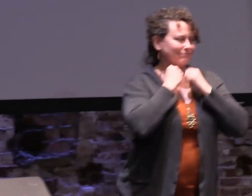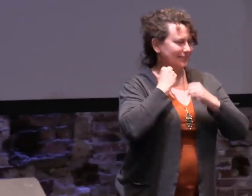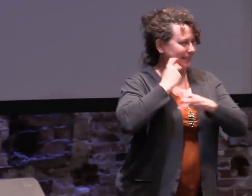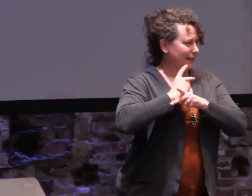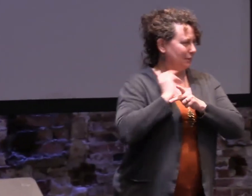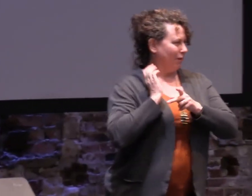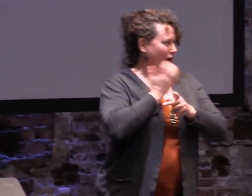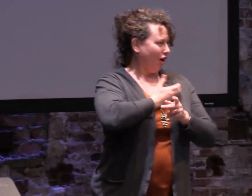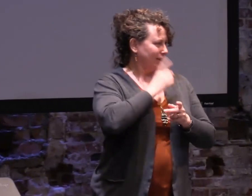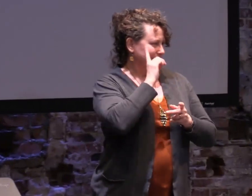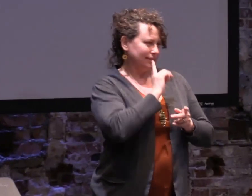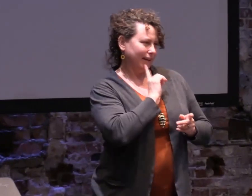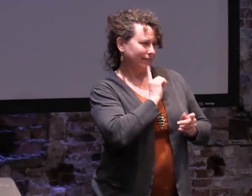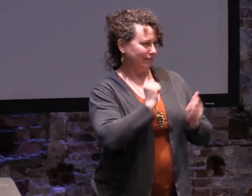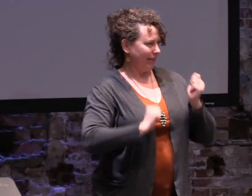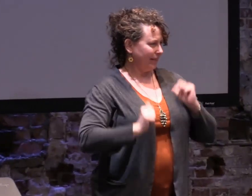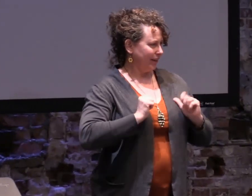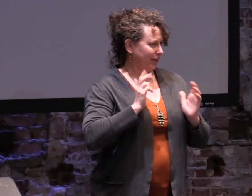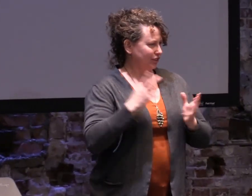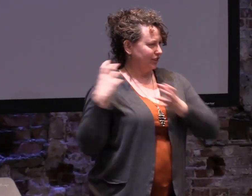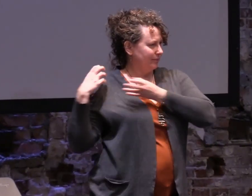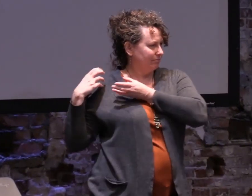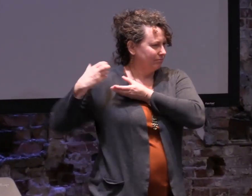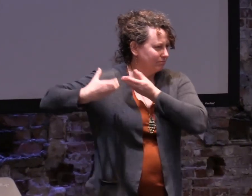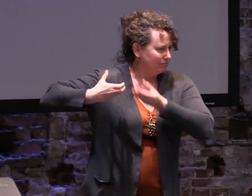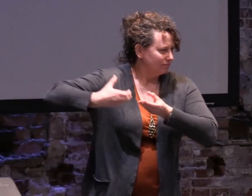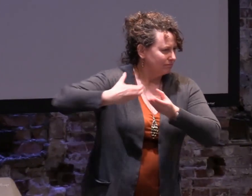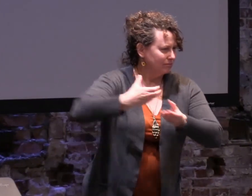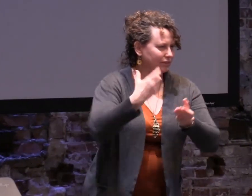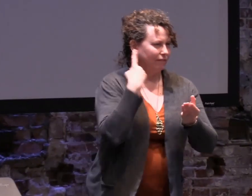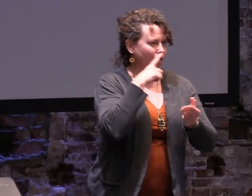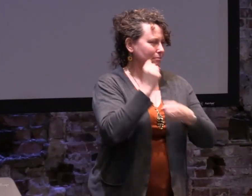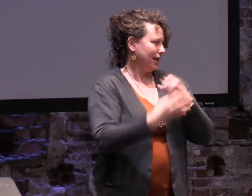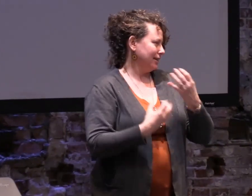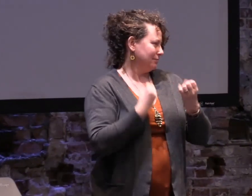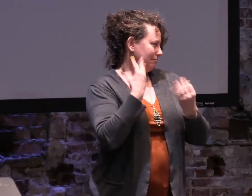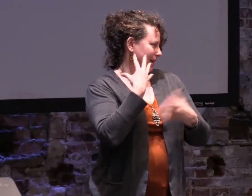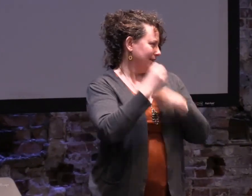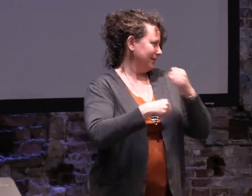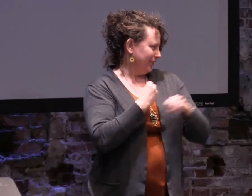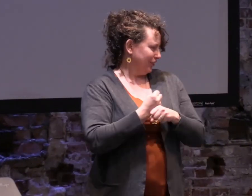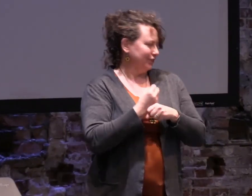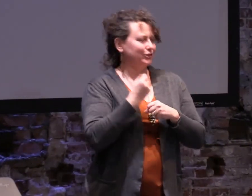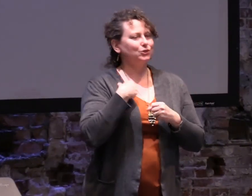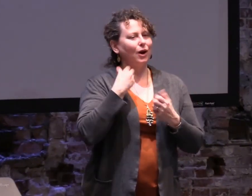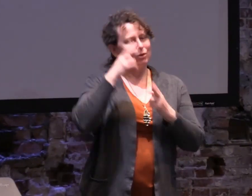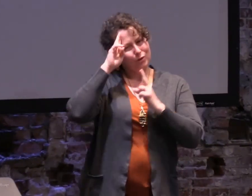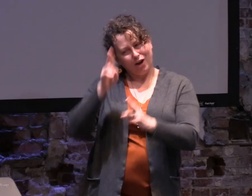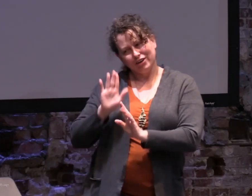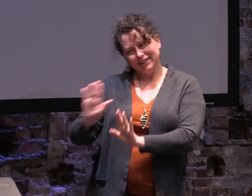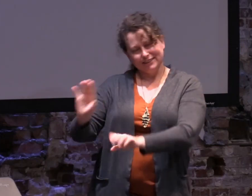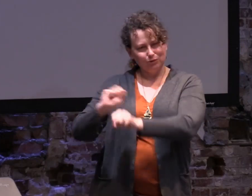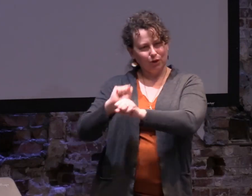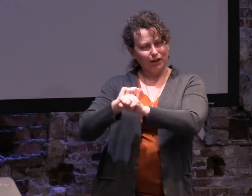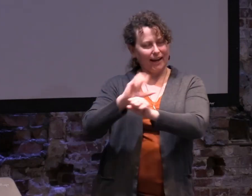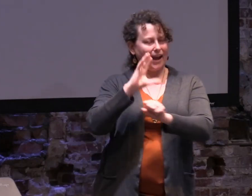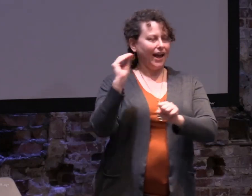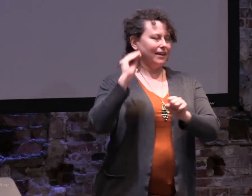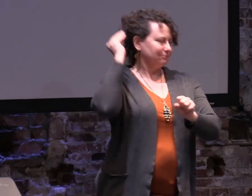there, and we are accountable to continue the legacy and that history and pass it on. literally within our bodies over the years. So I want to honor his